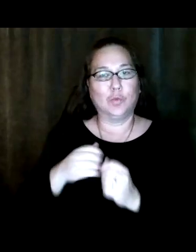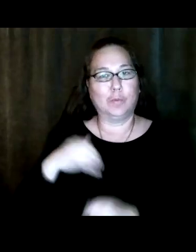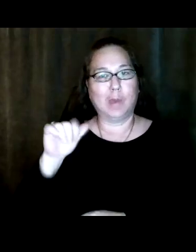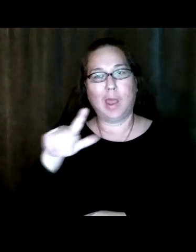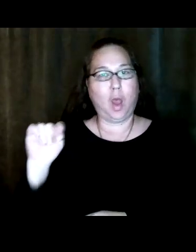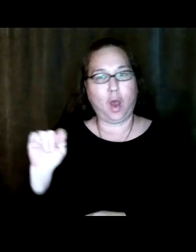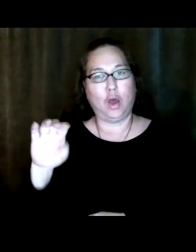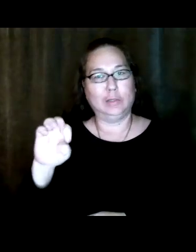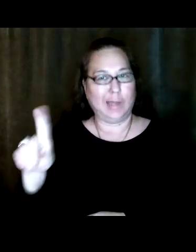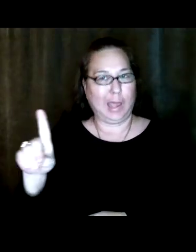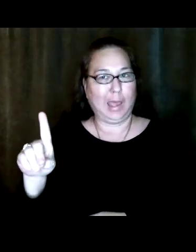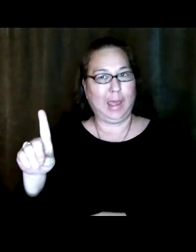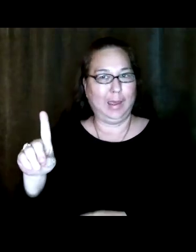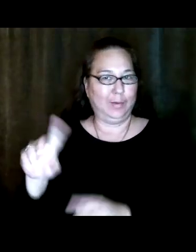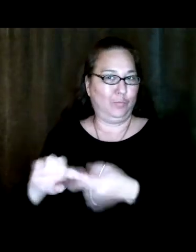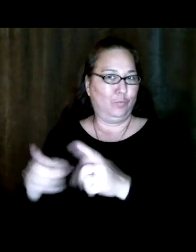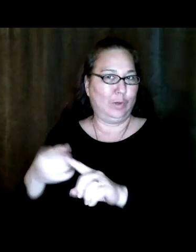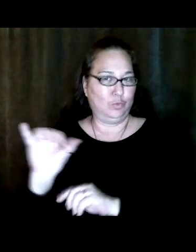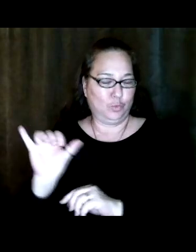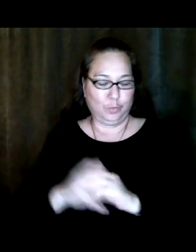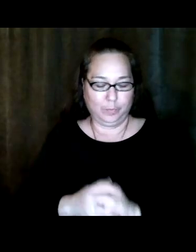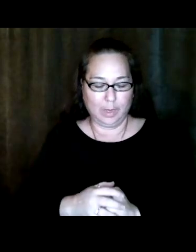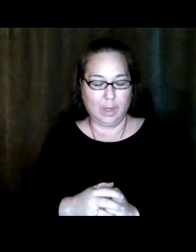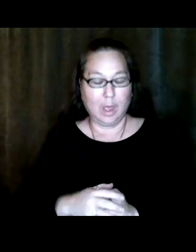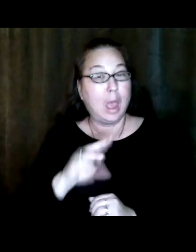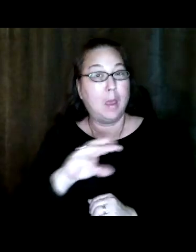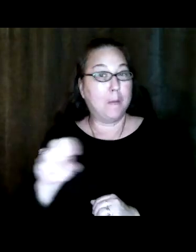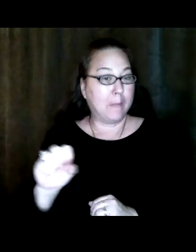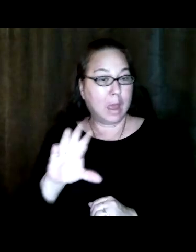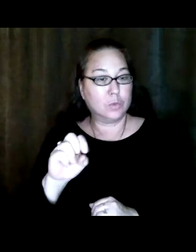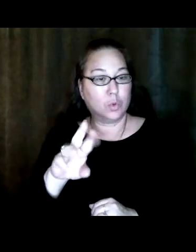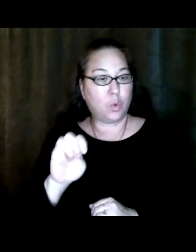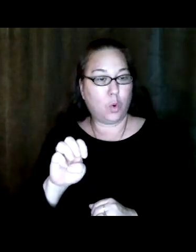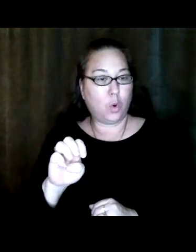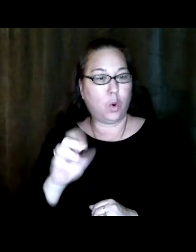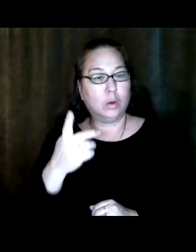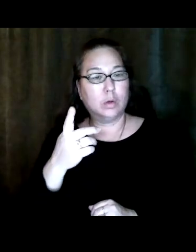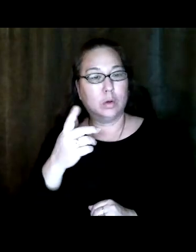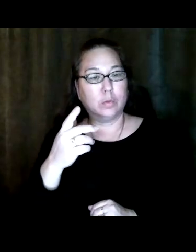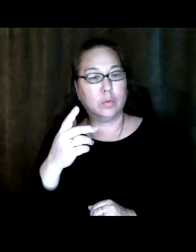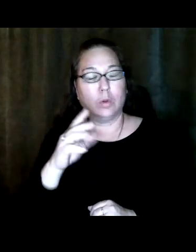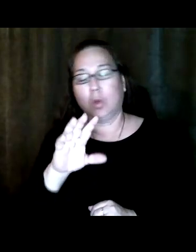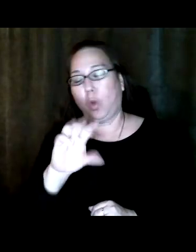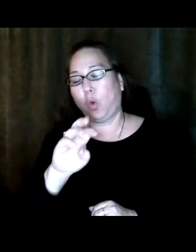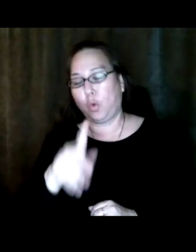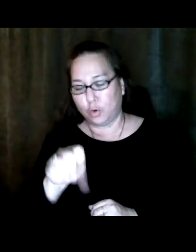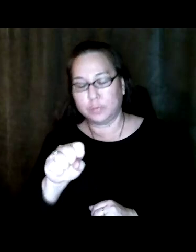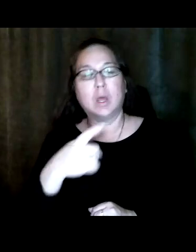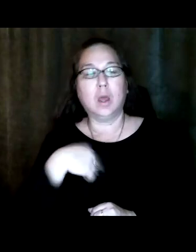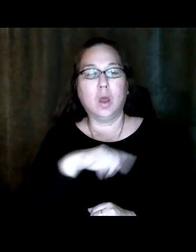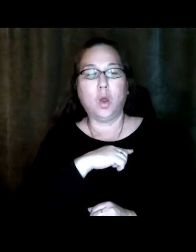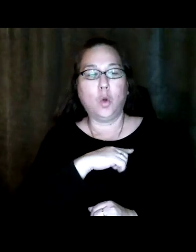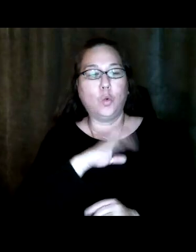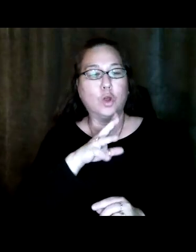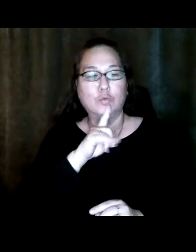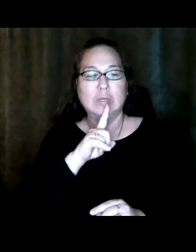well. But I think that as we look at Mass Core, we're hitting some significant obstacles that we don't really have a way around yet.